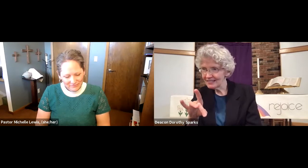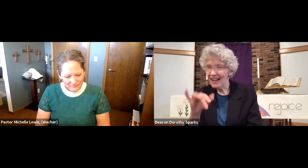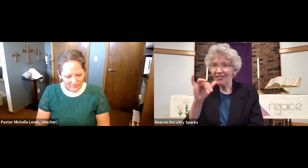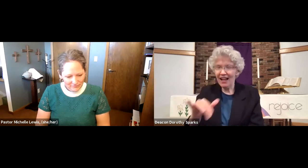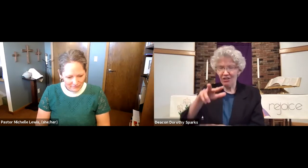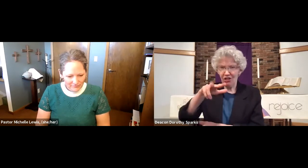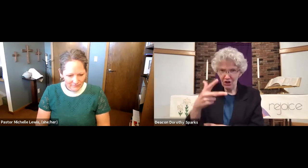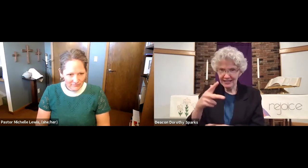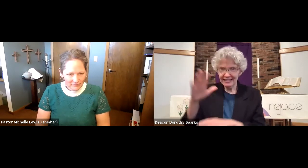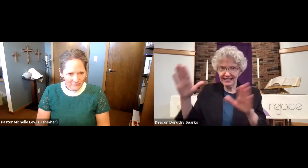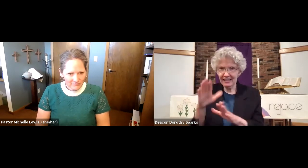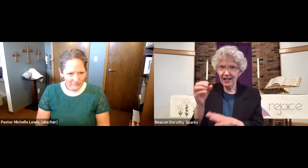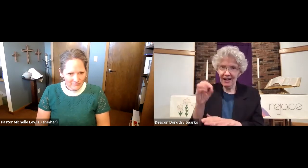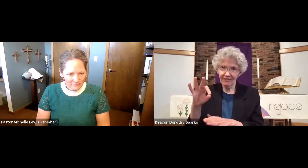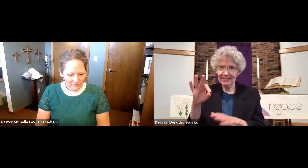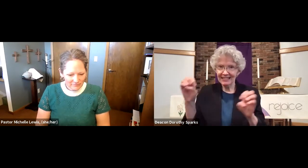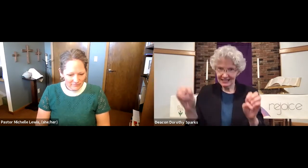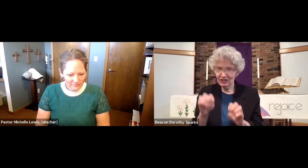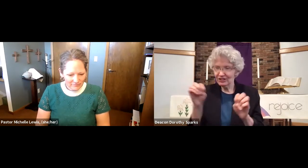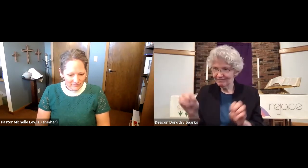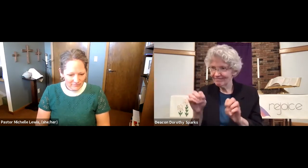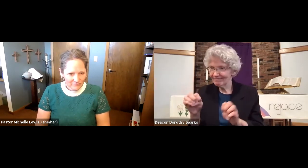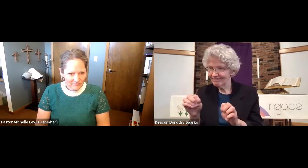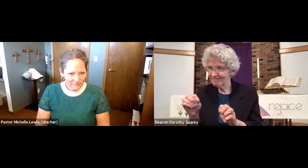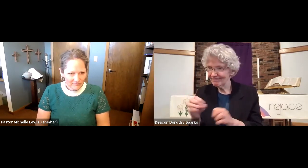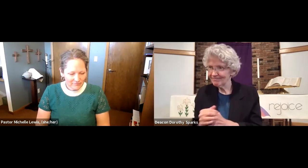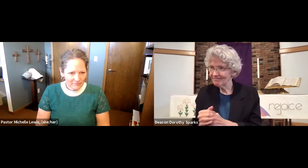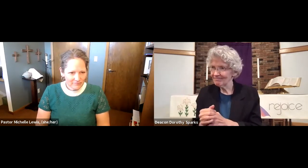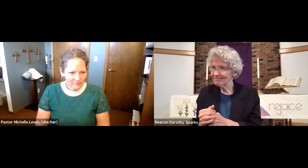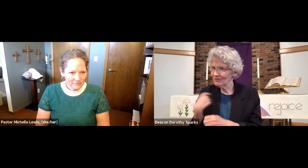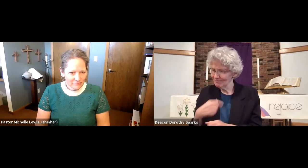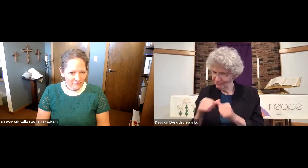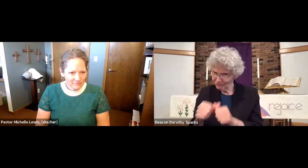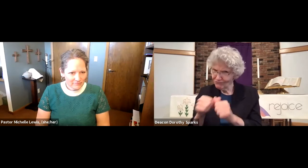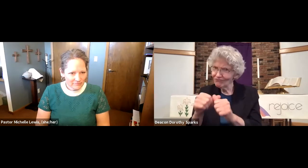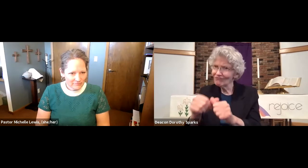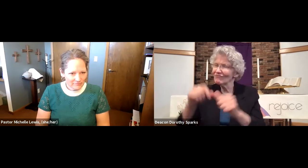Today is April 18th, which is the third Sunday of Easter.